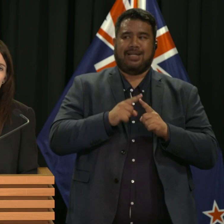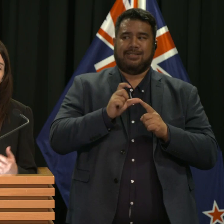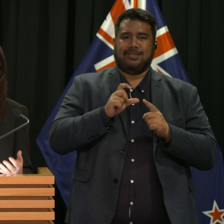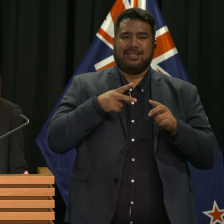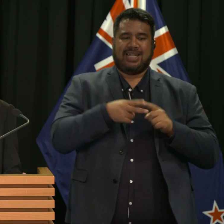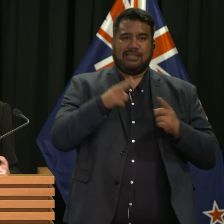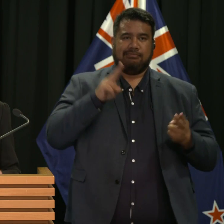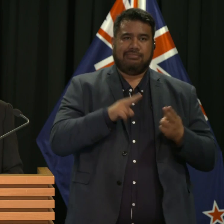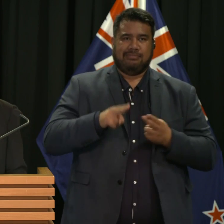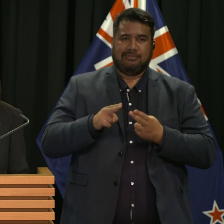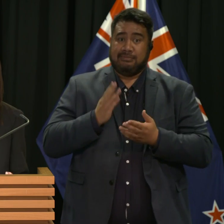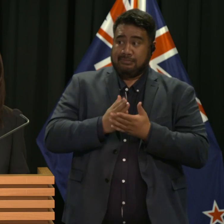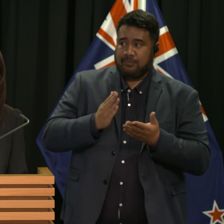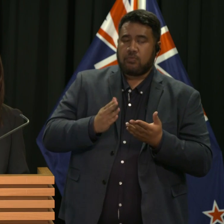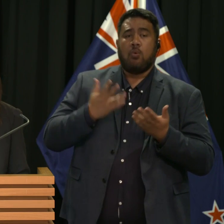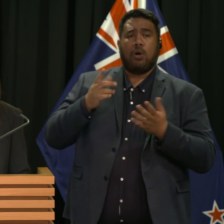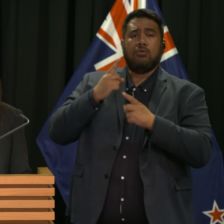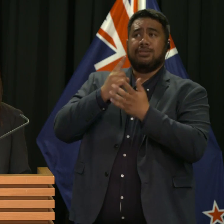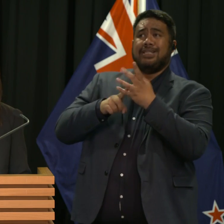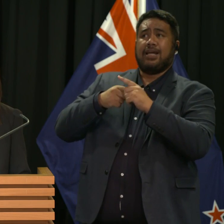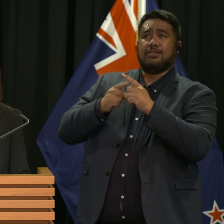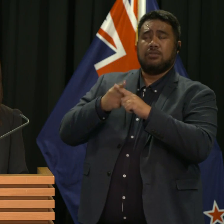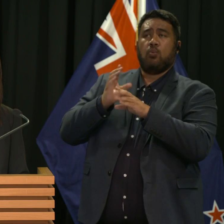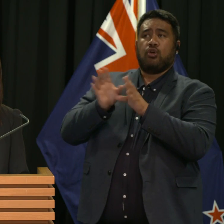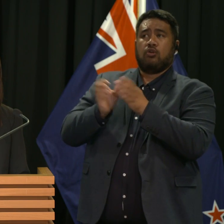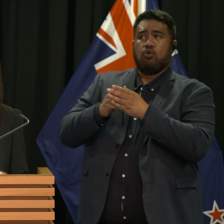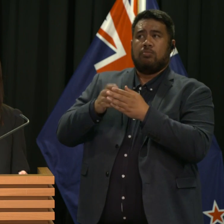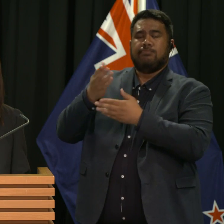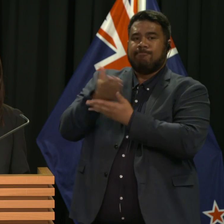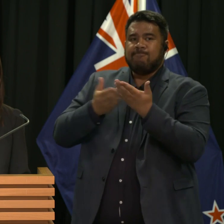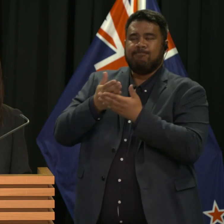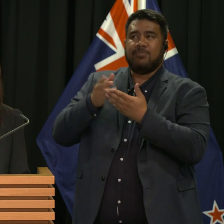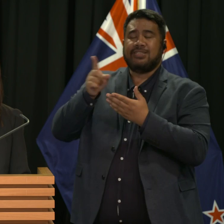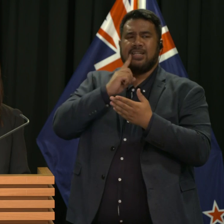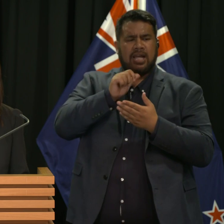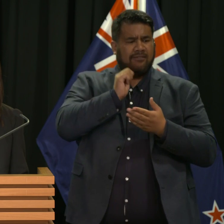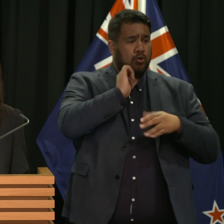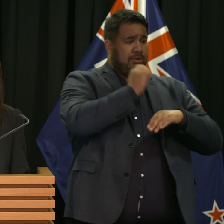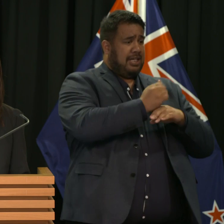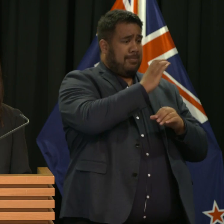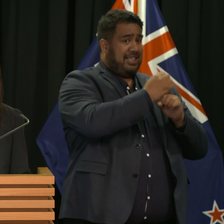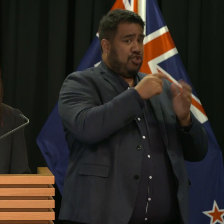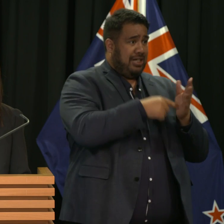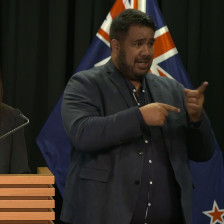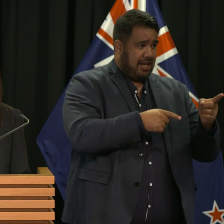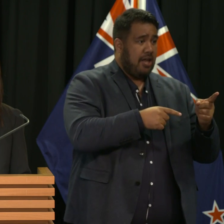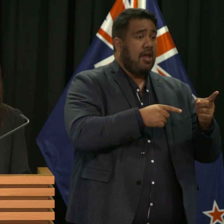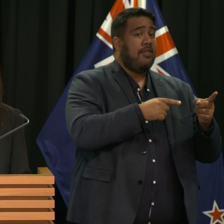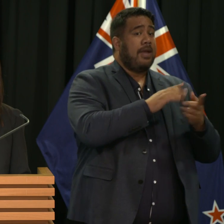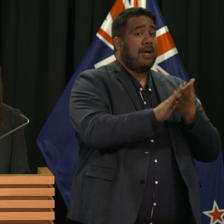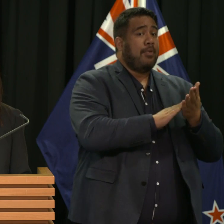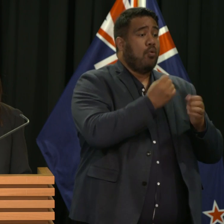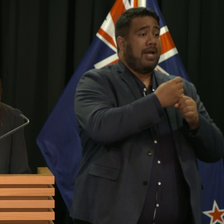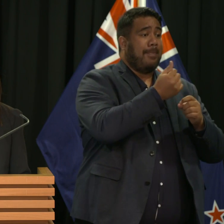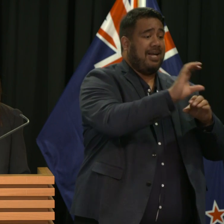working group, there was a debate over if you were to put in place a form of capital gains tax and it produced certain revenue, could you then